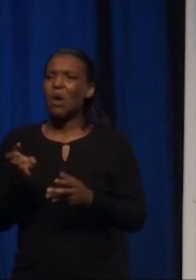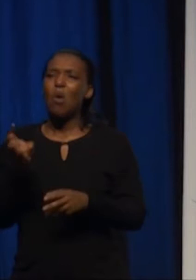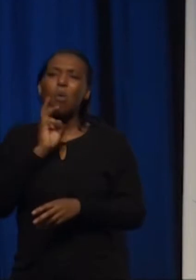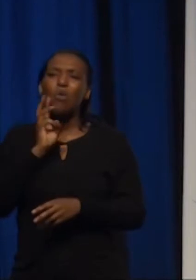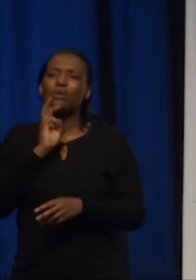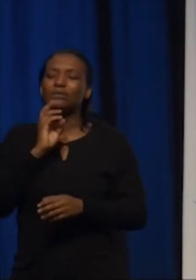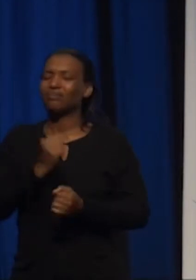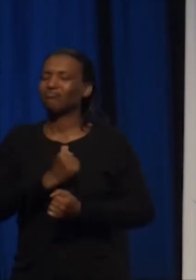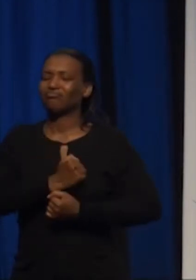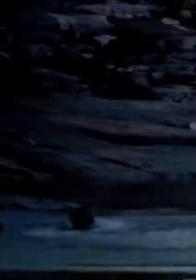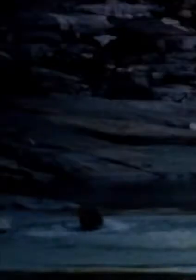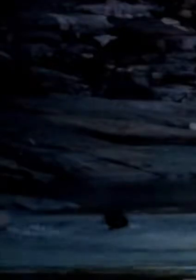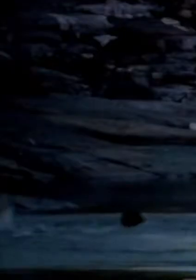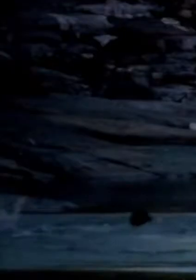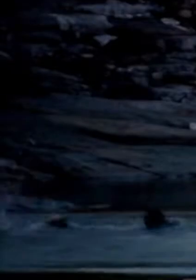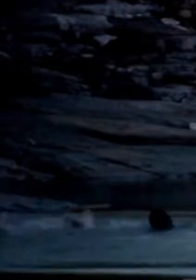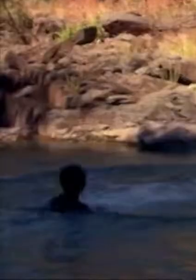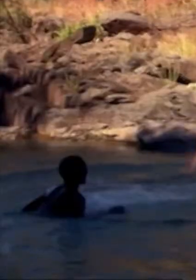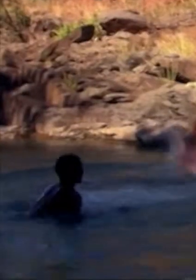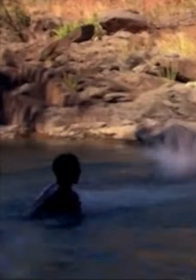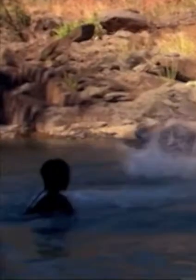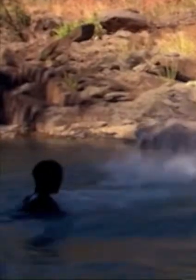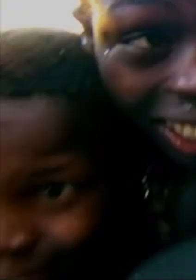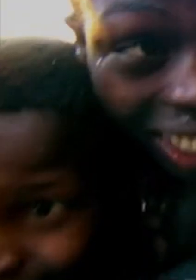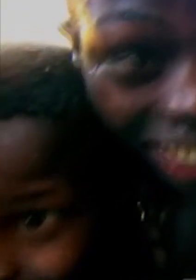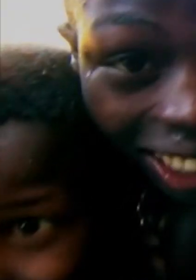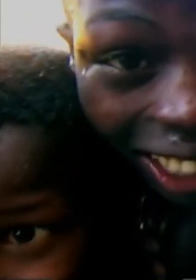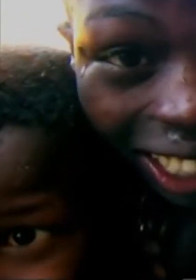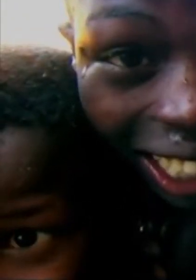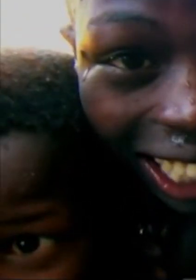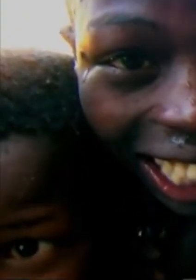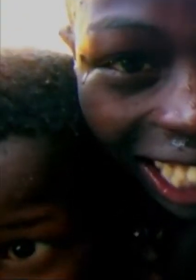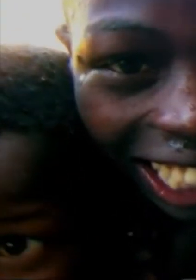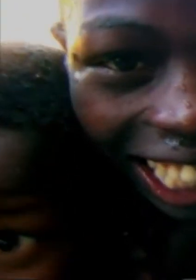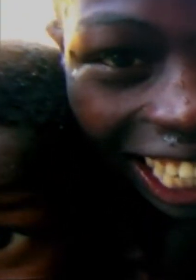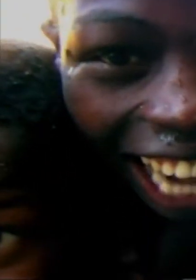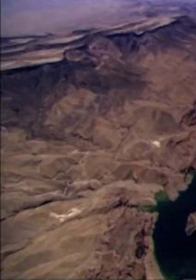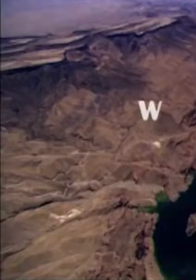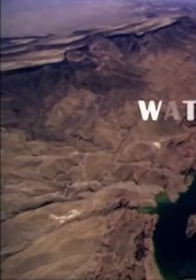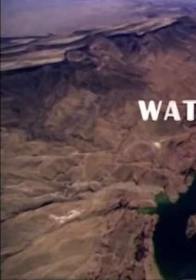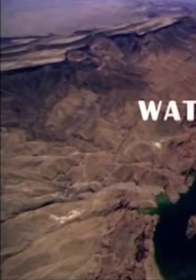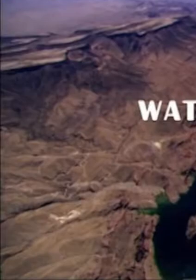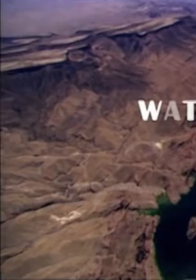water." Your Excellencies, ladies and gentlemen,